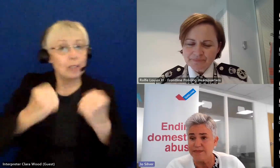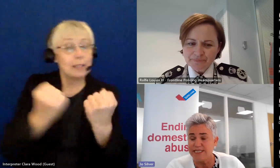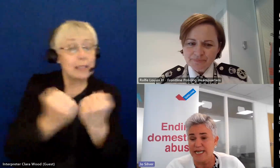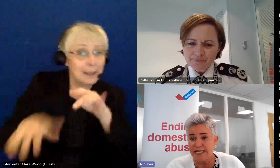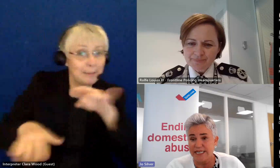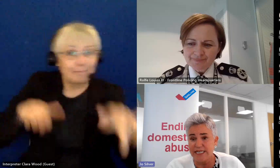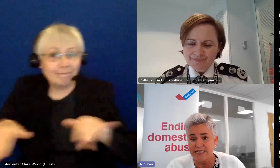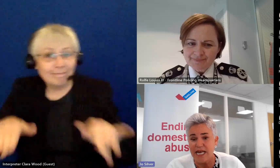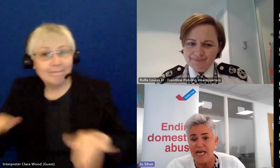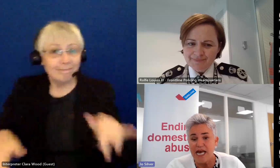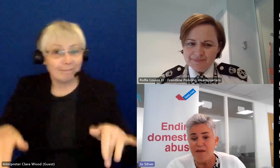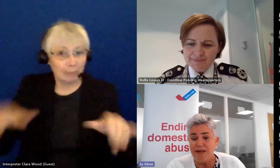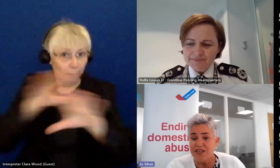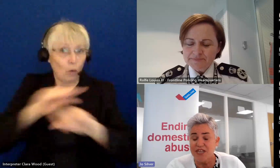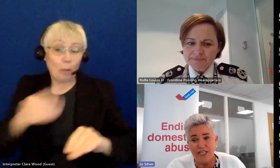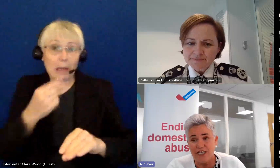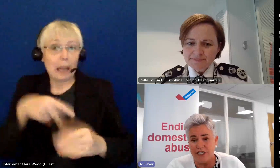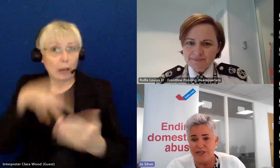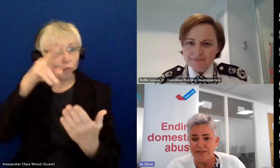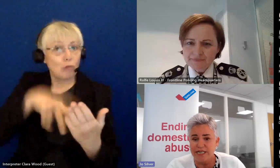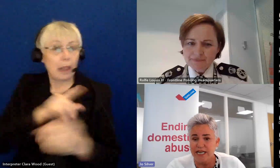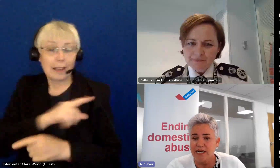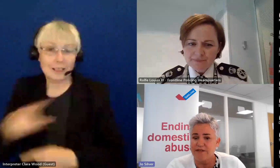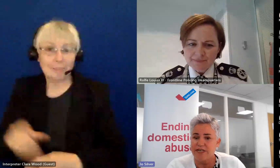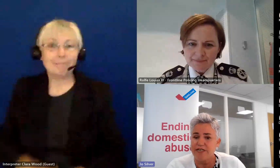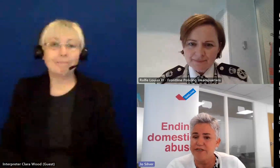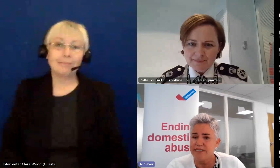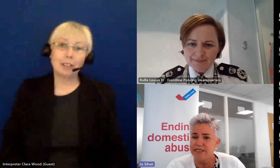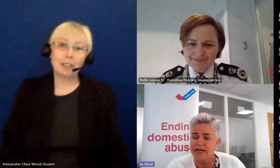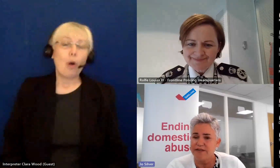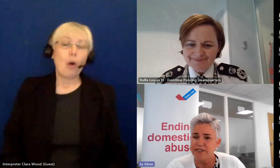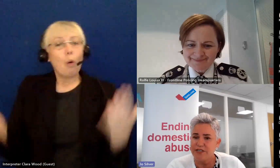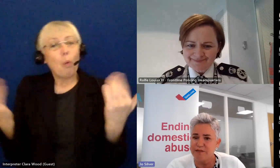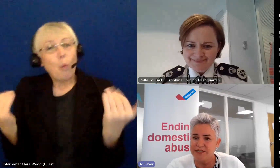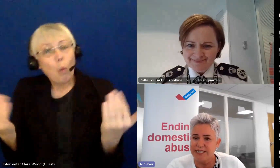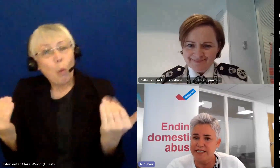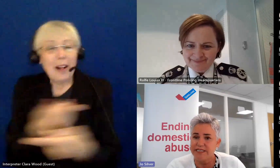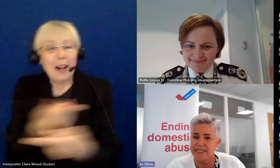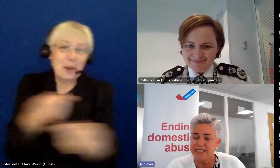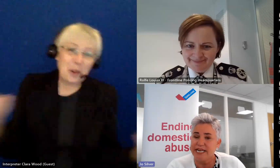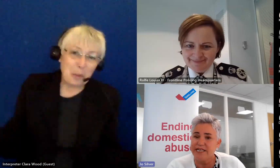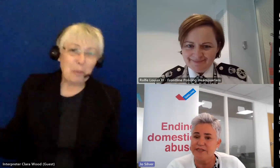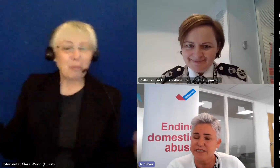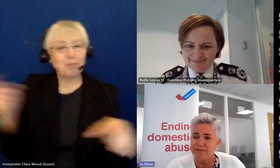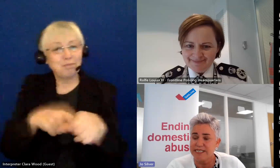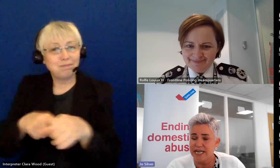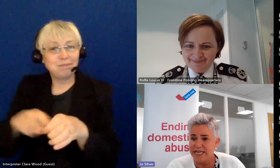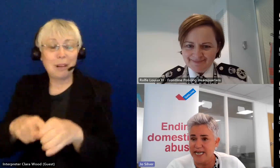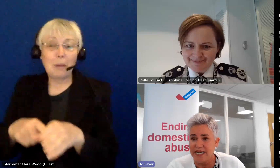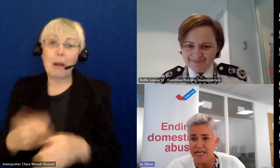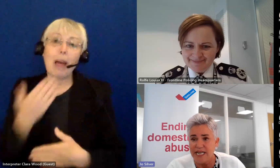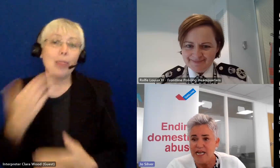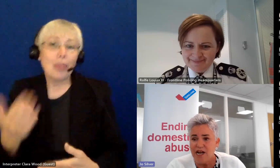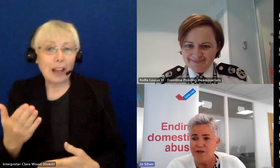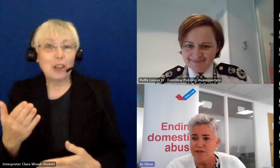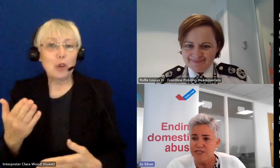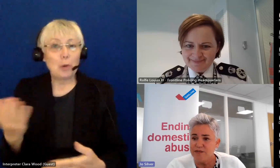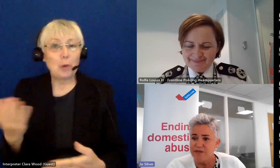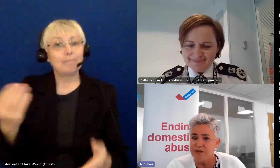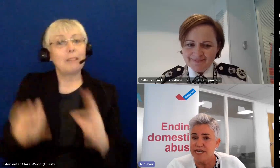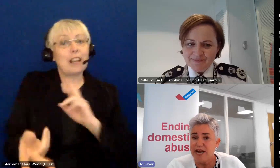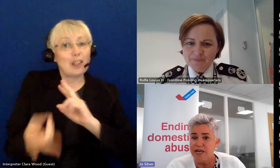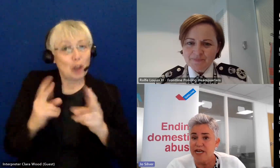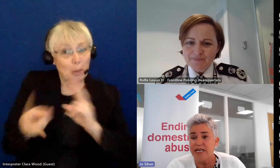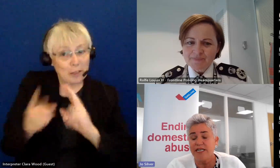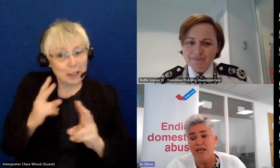warm welcome to delegates. A big thank you to Clara, who's our interpreter today, who's going to be signing. And